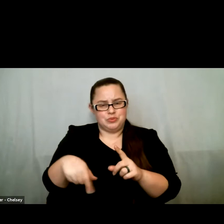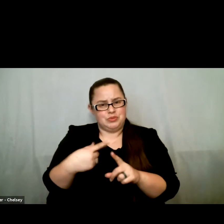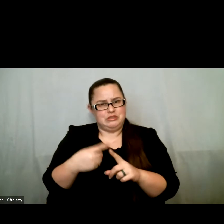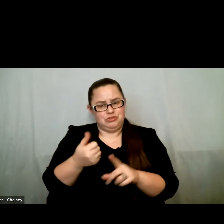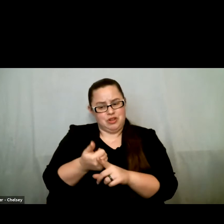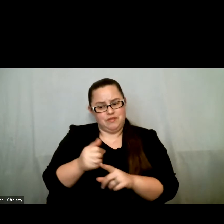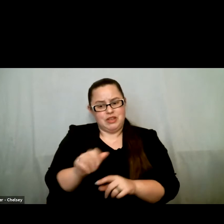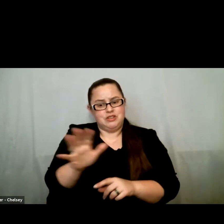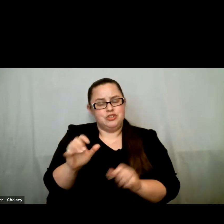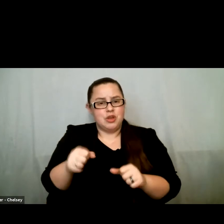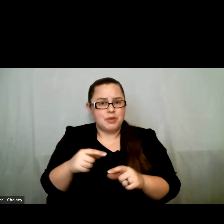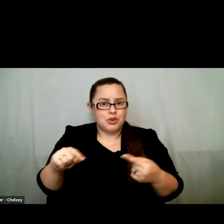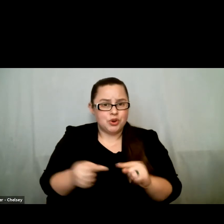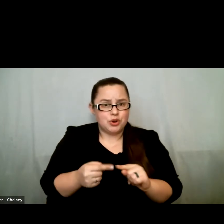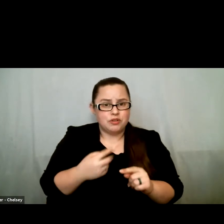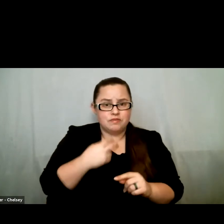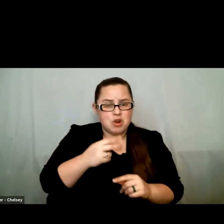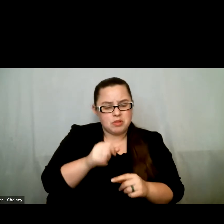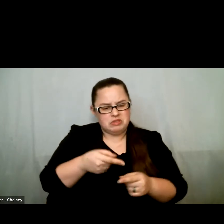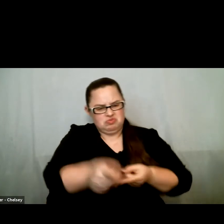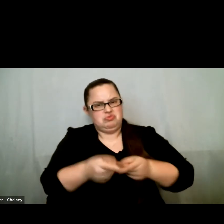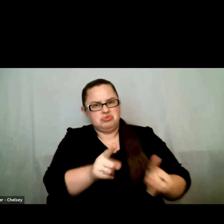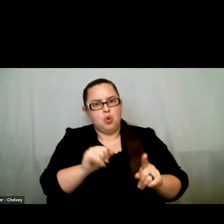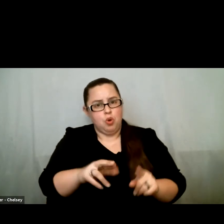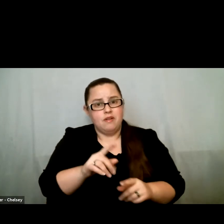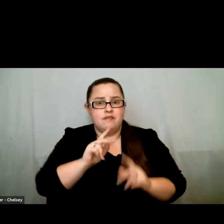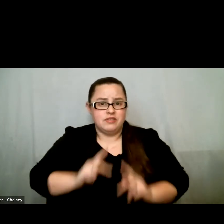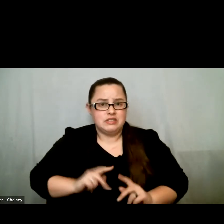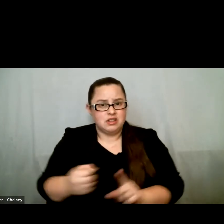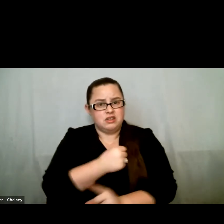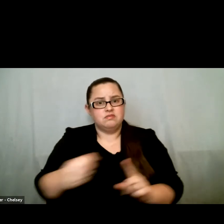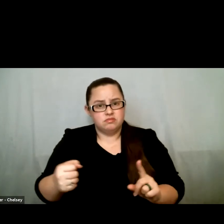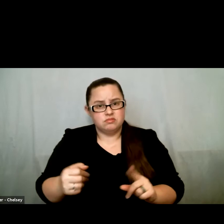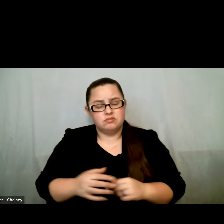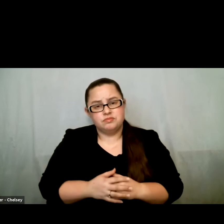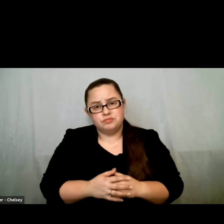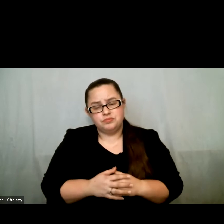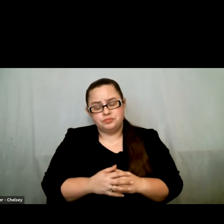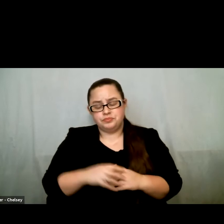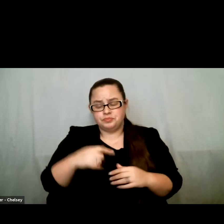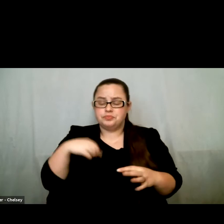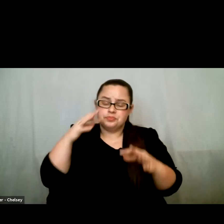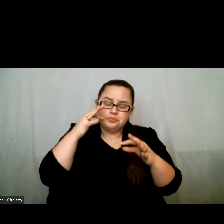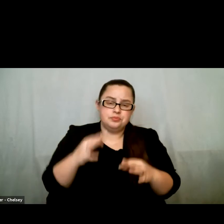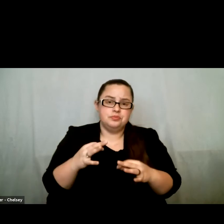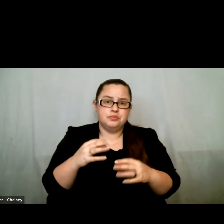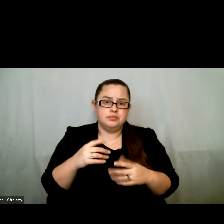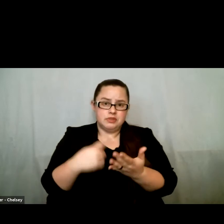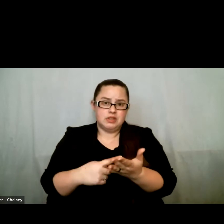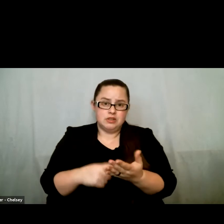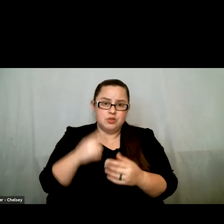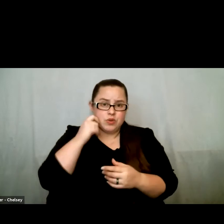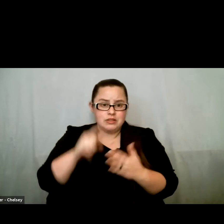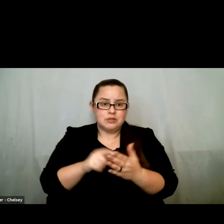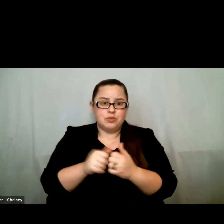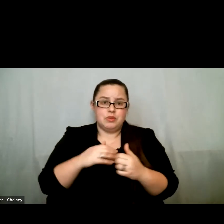be hurt verbally or physically. I decided to have a discussion about racism with my kids when I saw a story